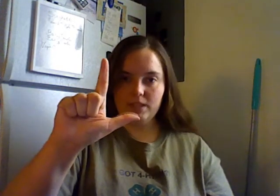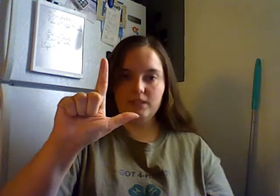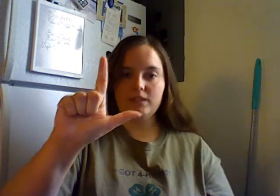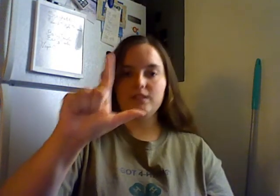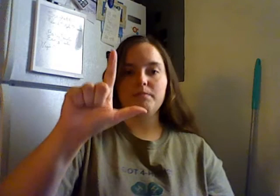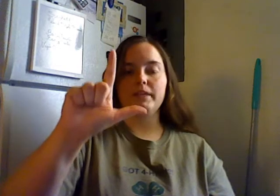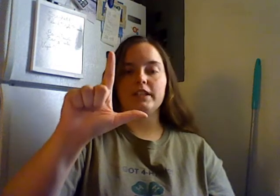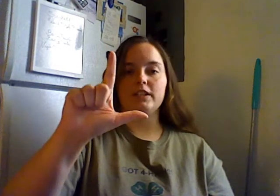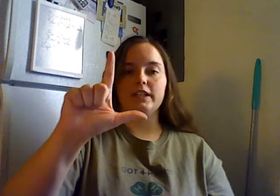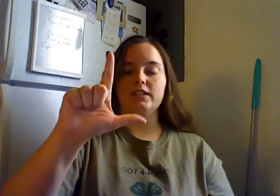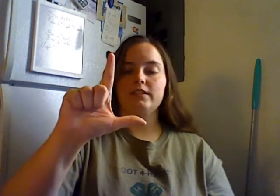Big letter L.